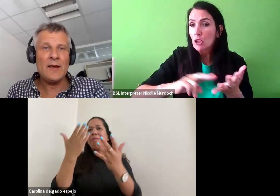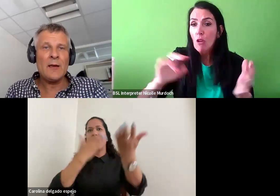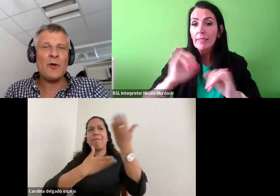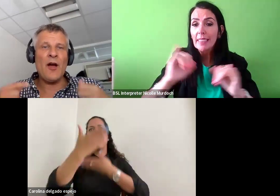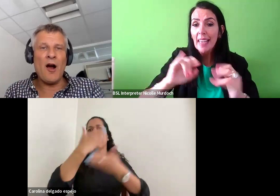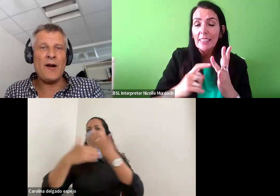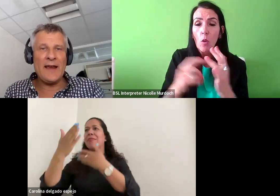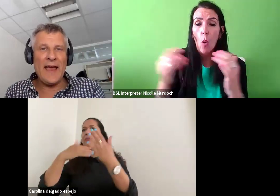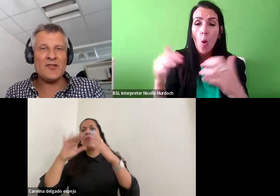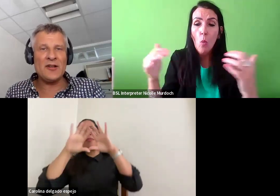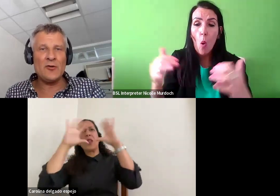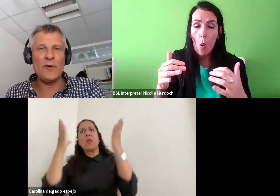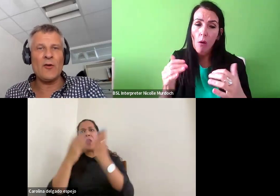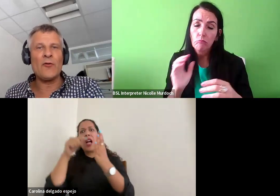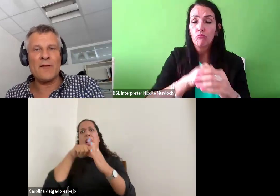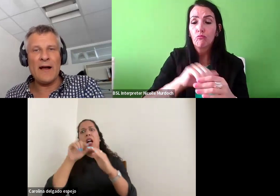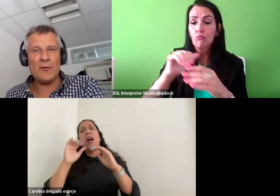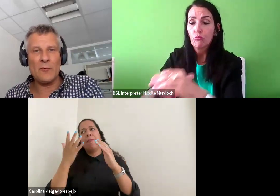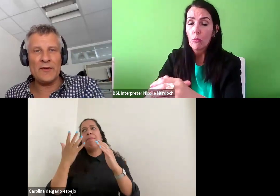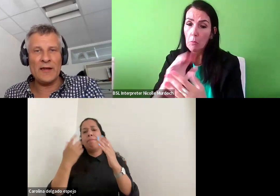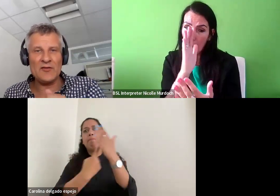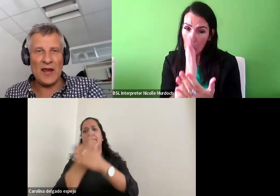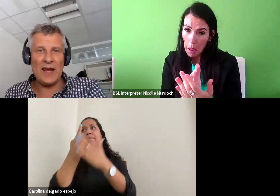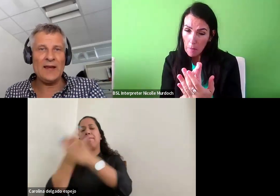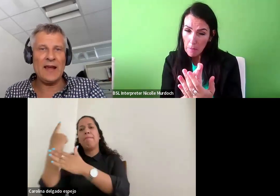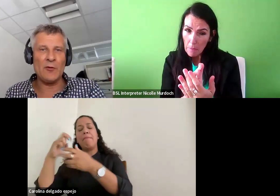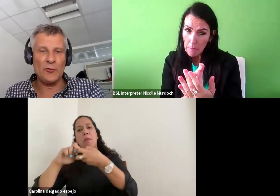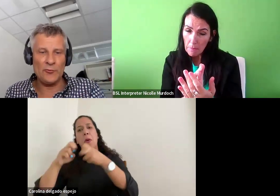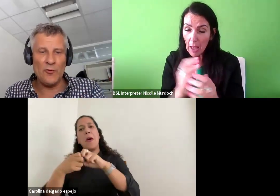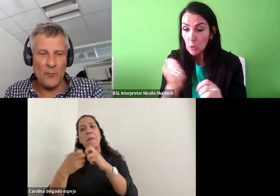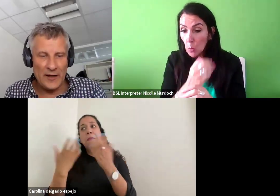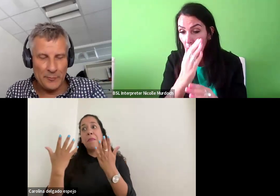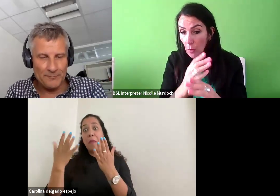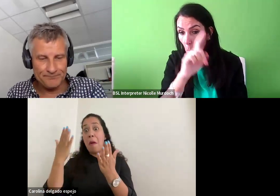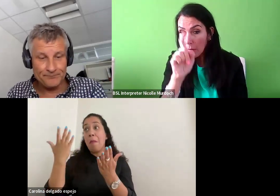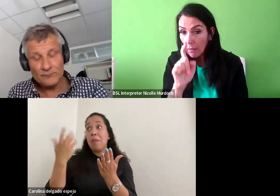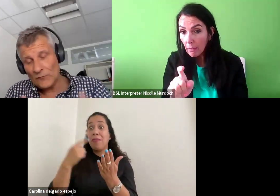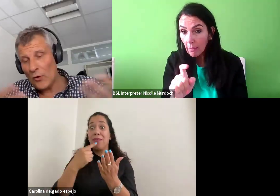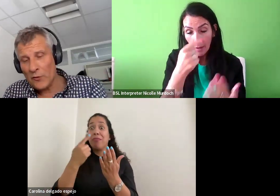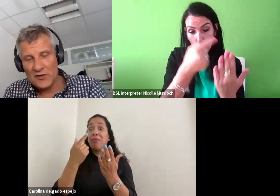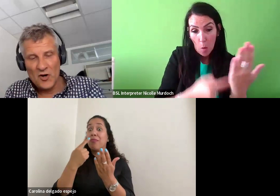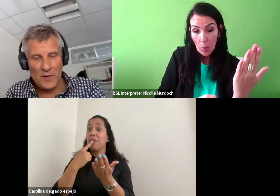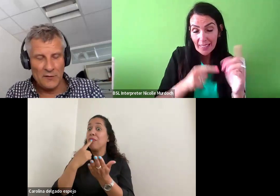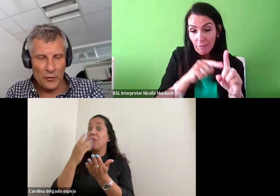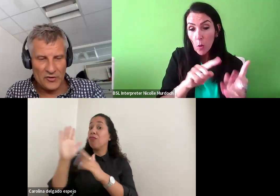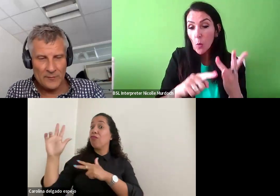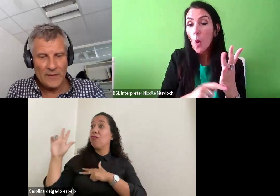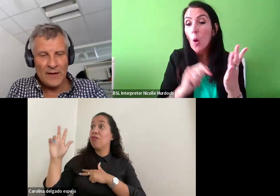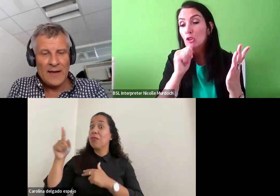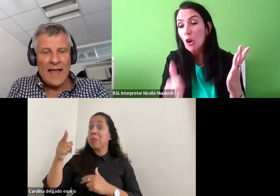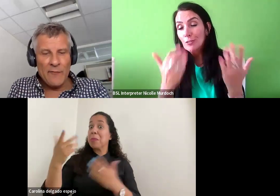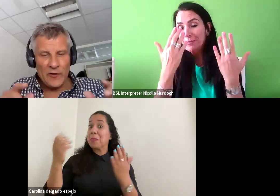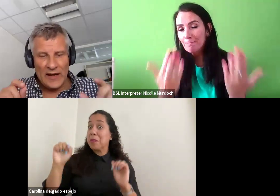conflict. But are they actually doing on the ground what they say they will do on paper, or with so many